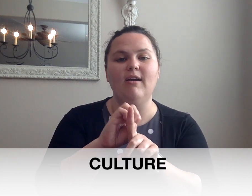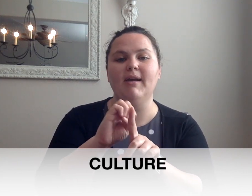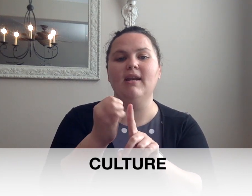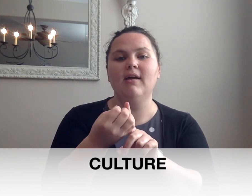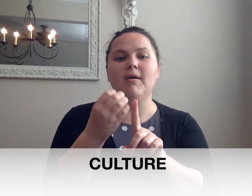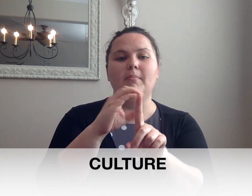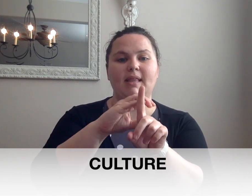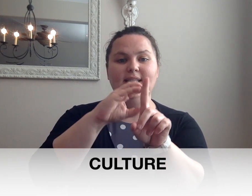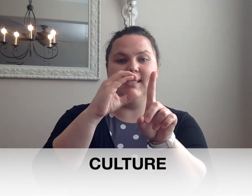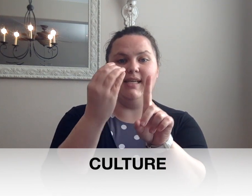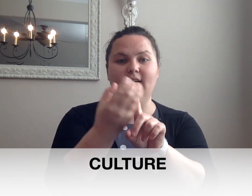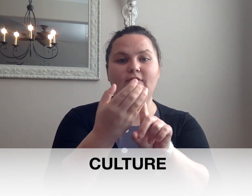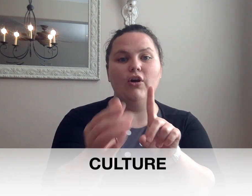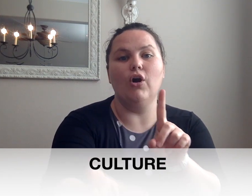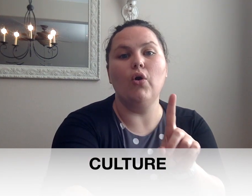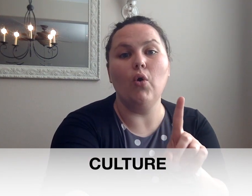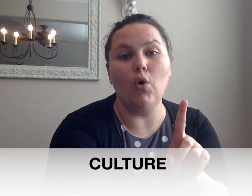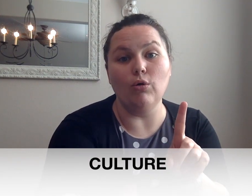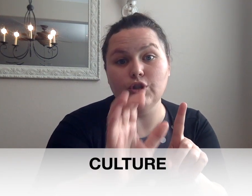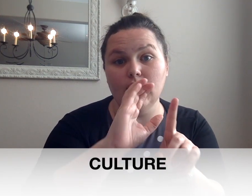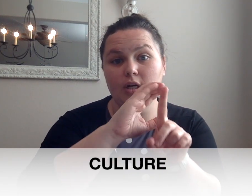environment, but that's the sign for culture.